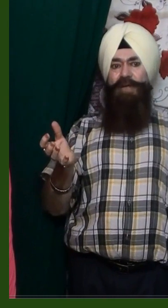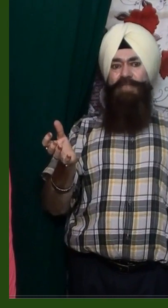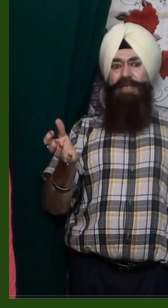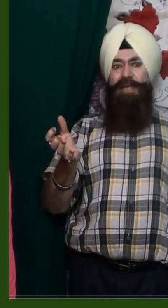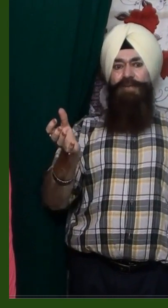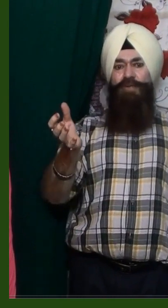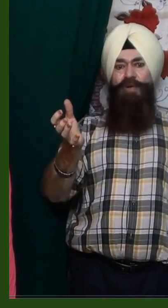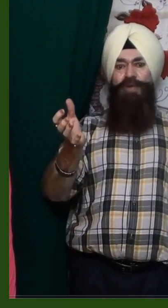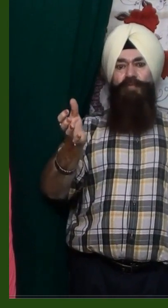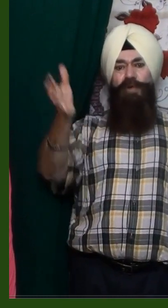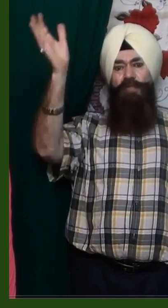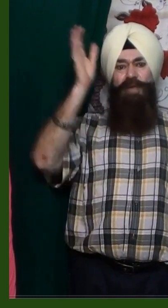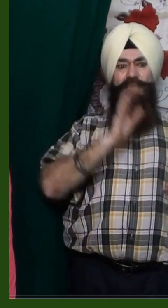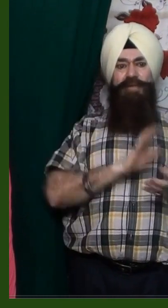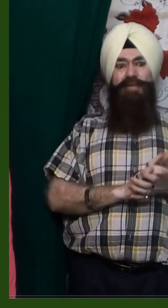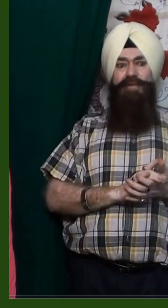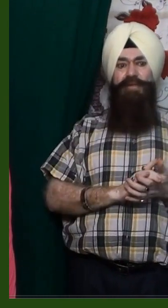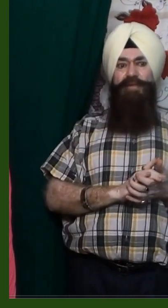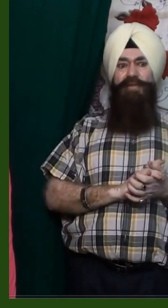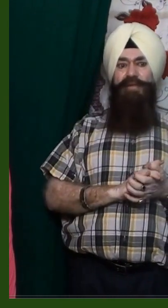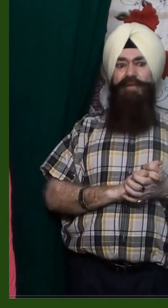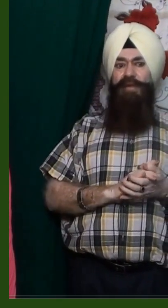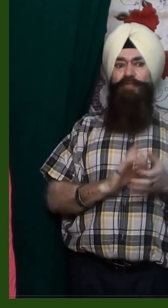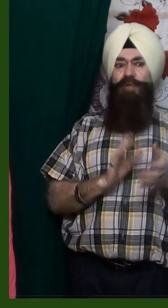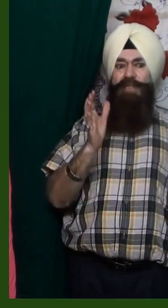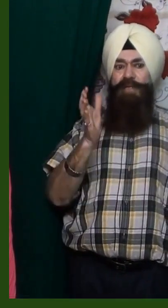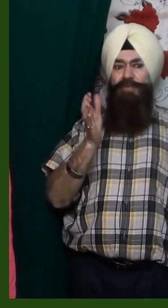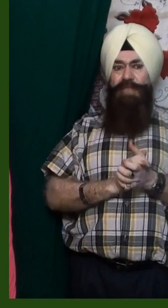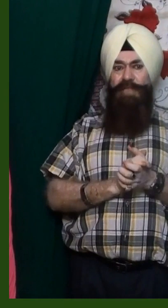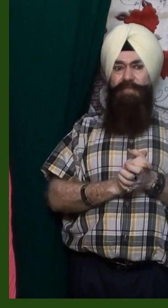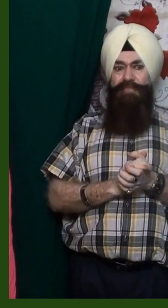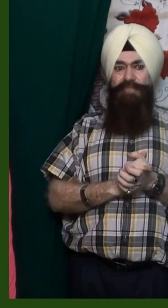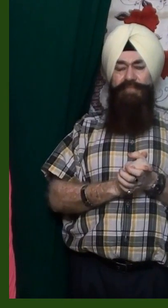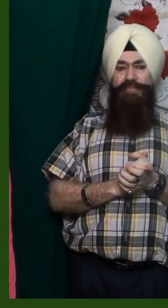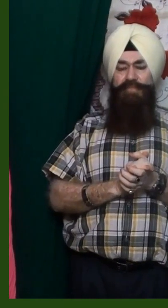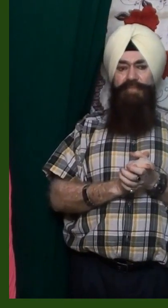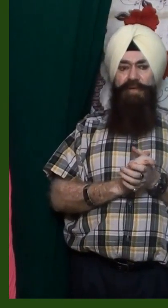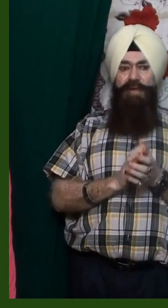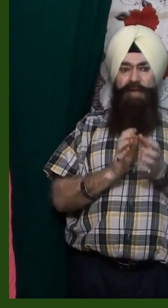And this logic can go on forever. What is the conclusion?